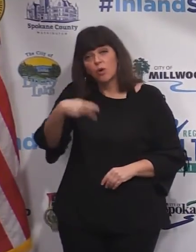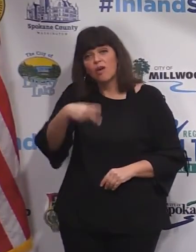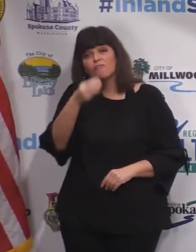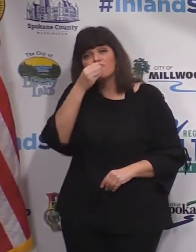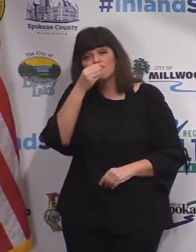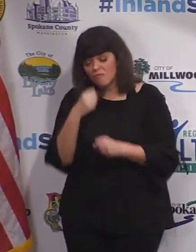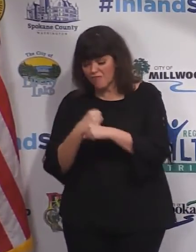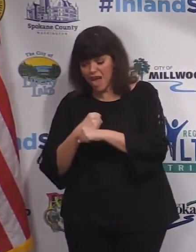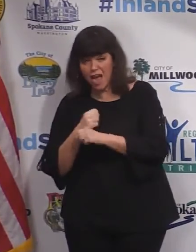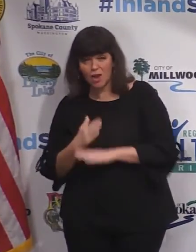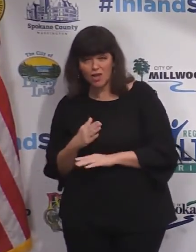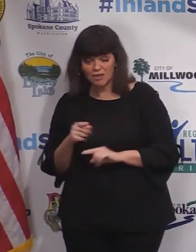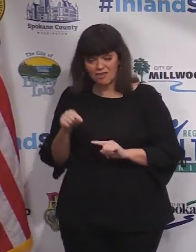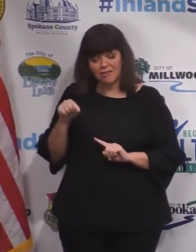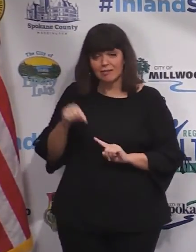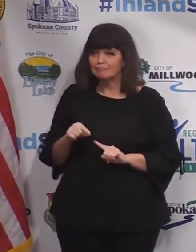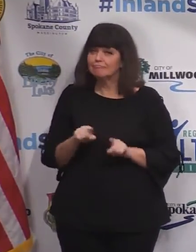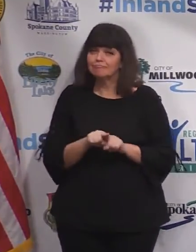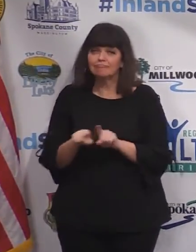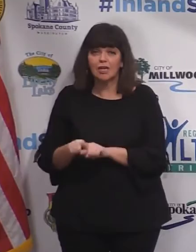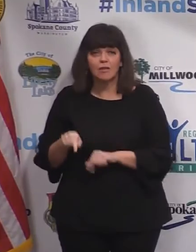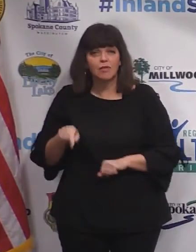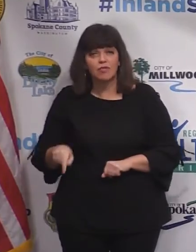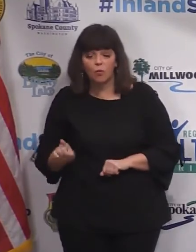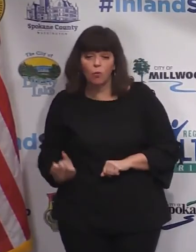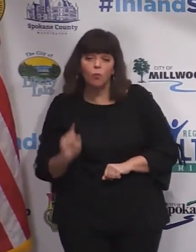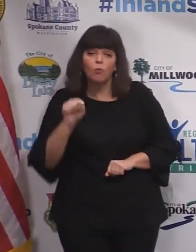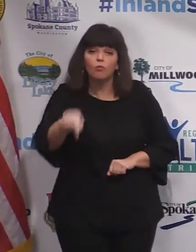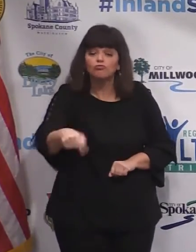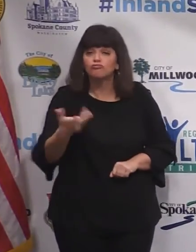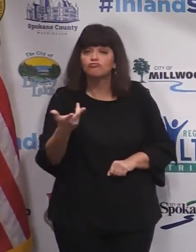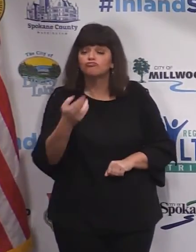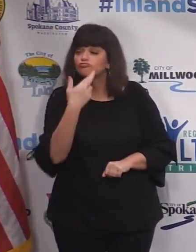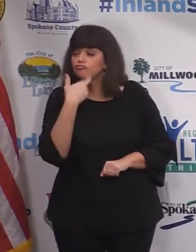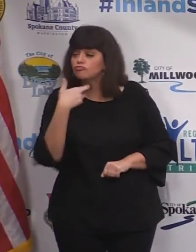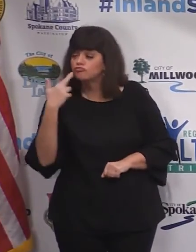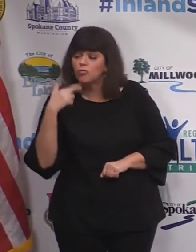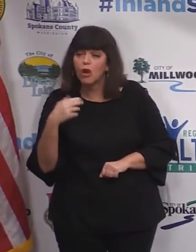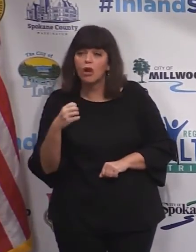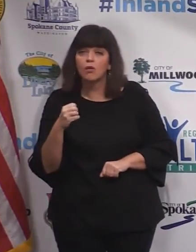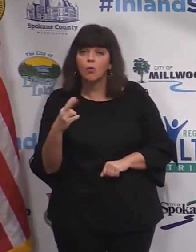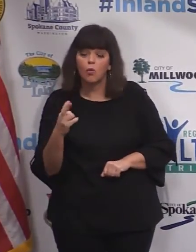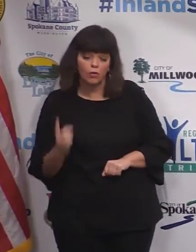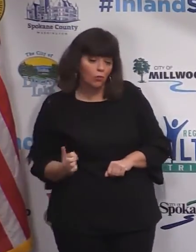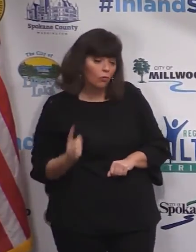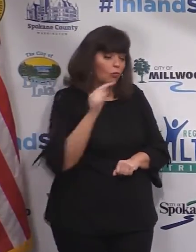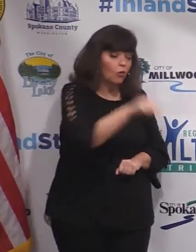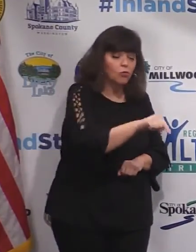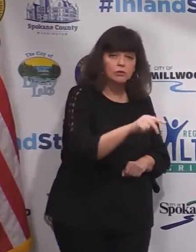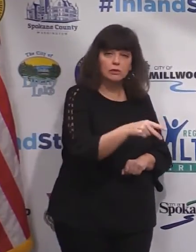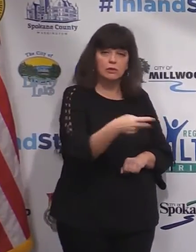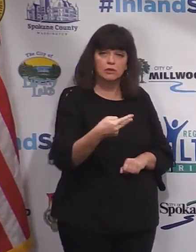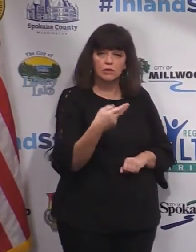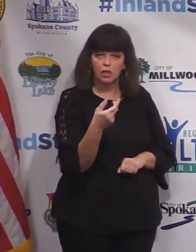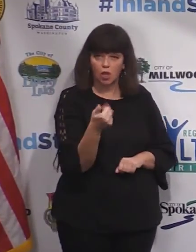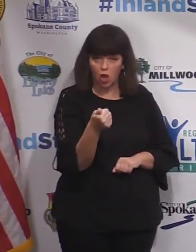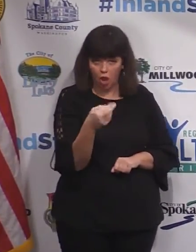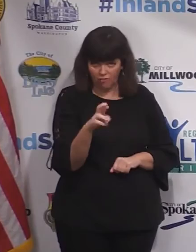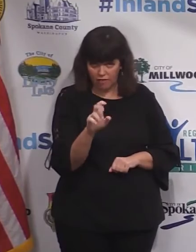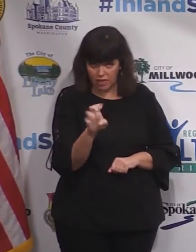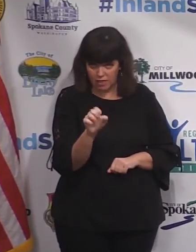It's individuals picking up food at a local restaurant or at Second Harvest and delivering it to folks at their home. That would not be